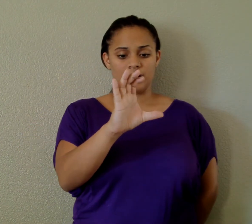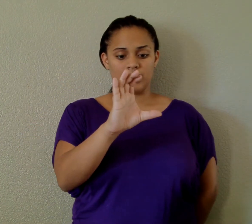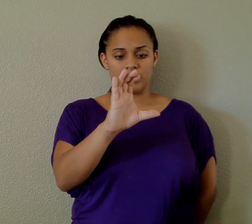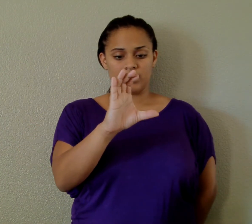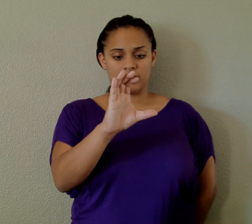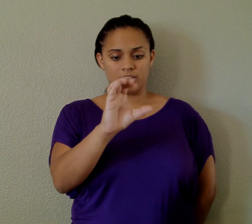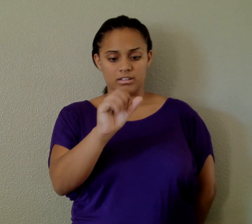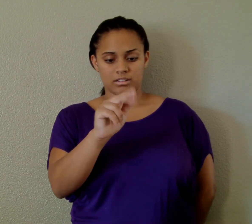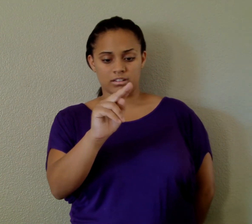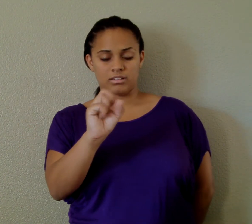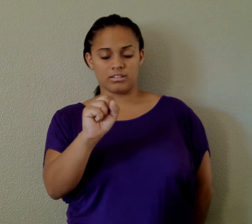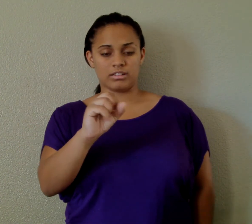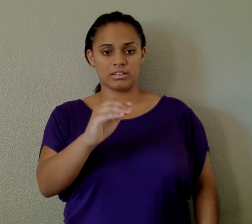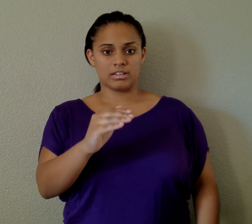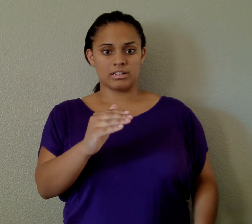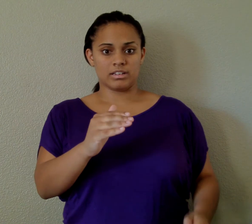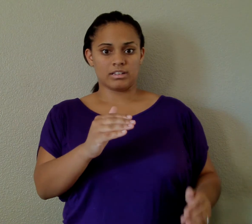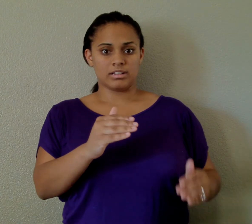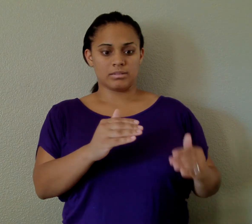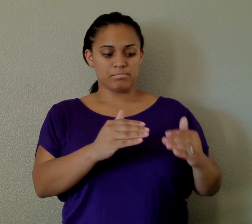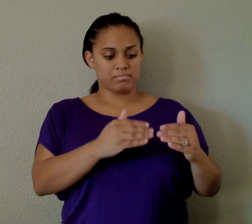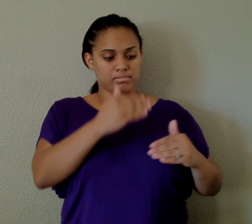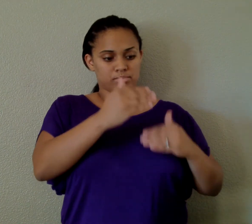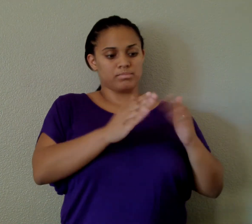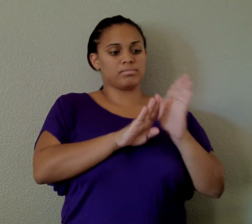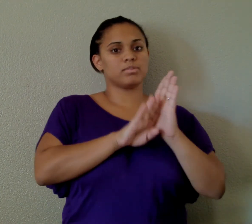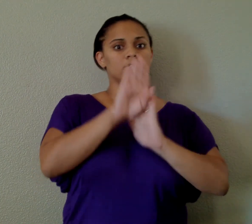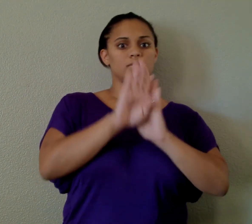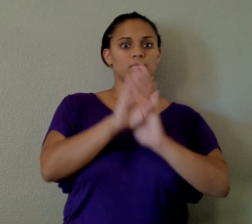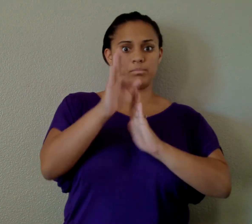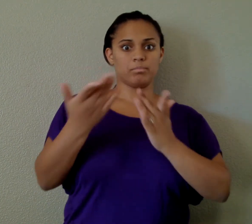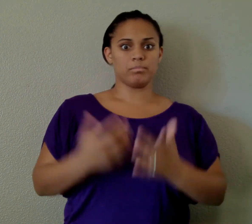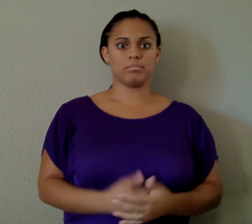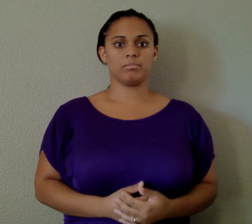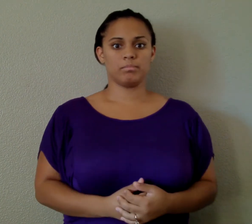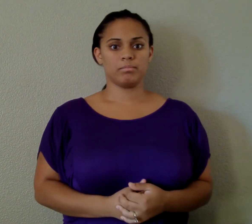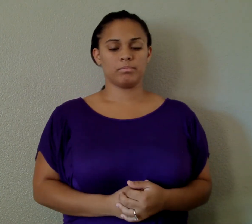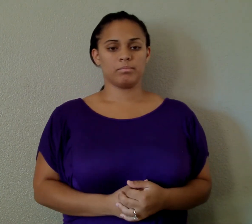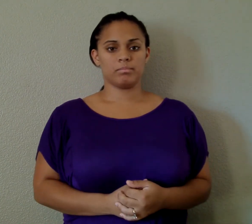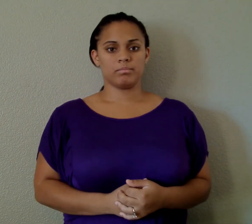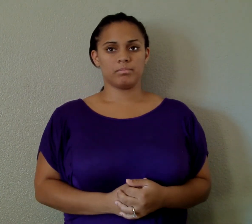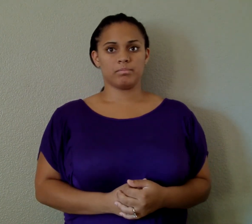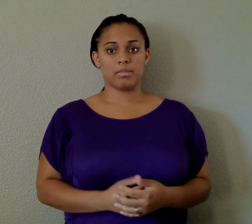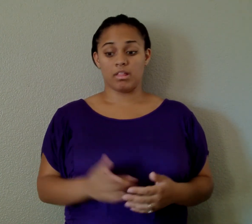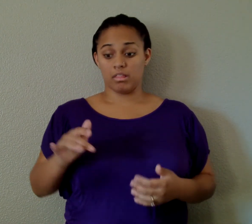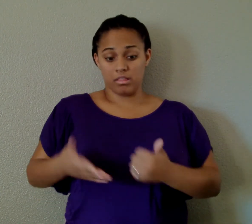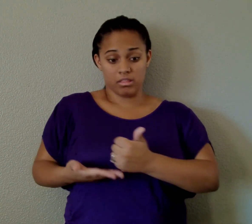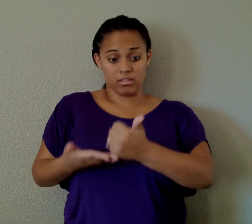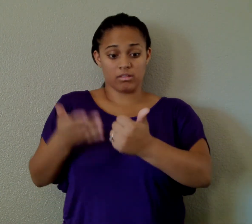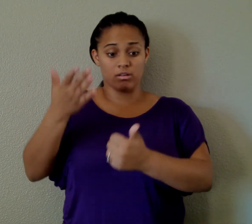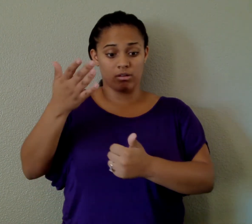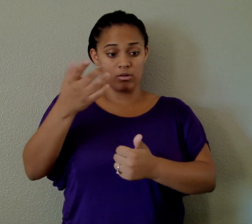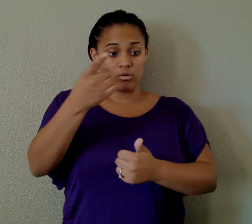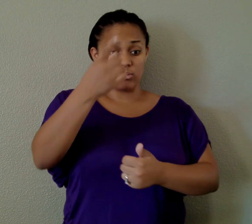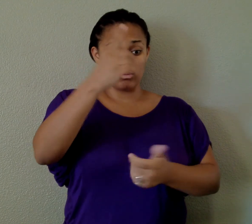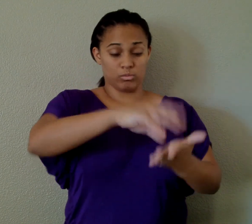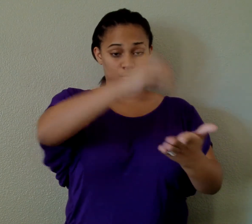it was contained in a 1-hour lecture, and it gave the students some content which they could then apply to their research projects.